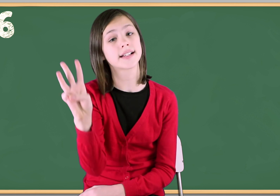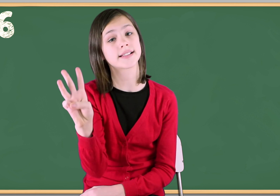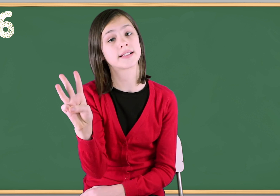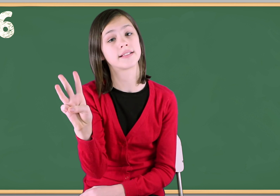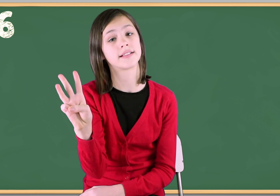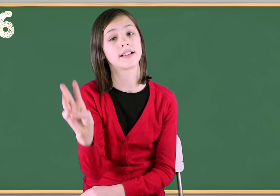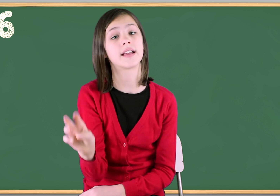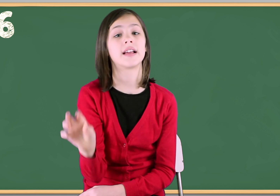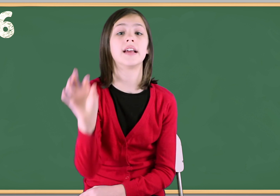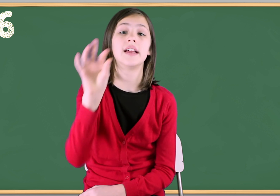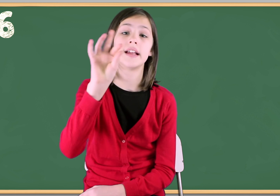96,